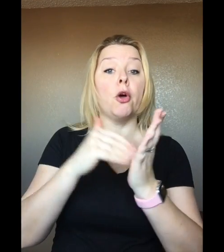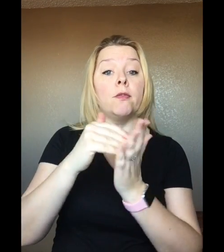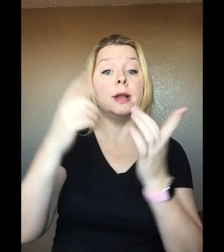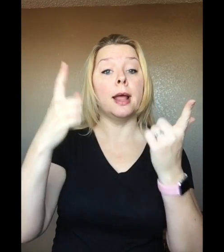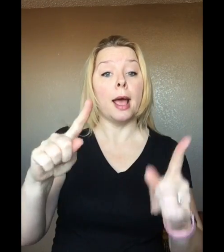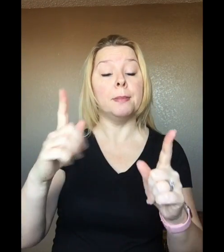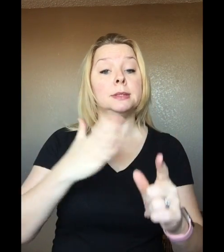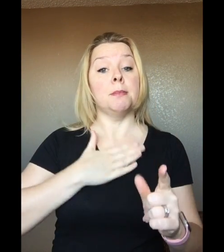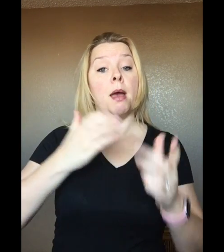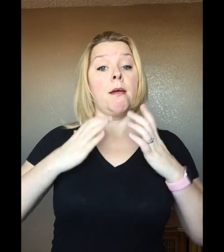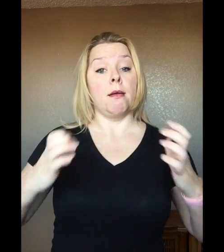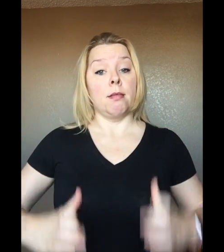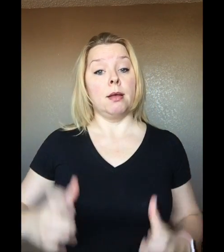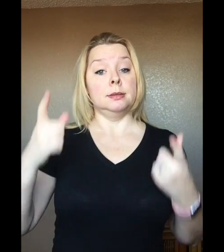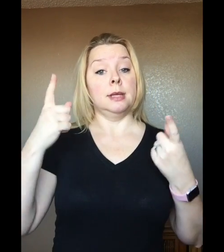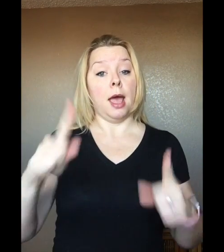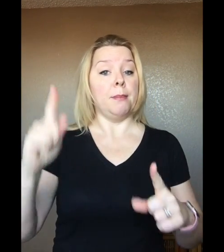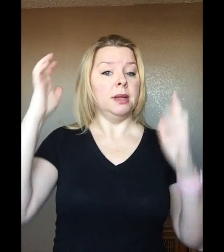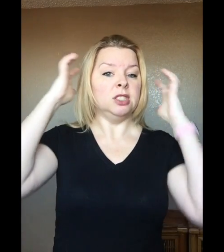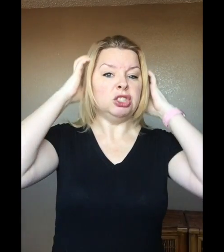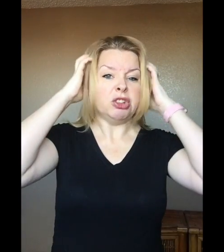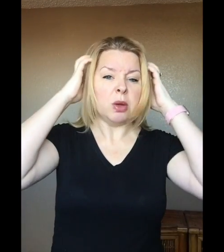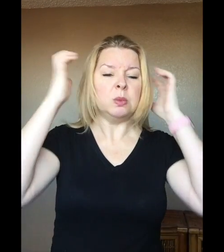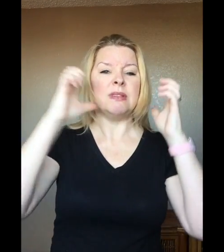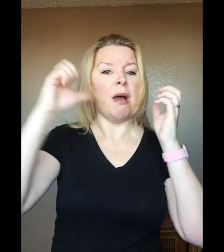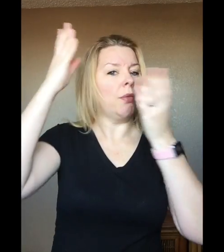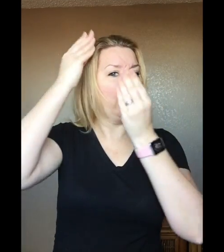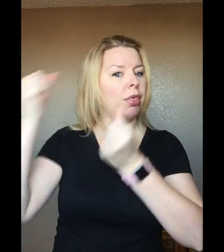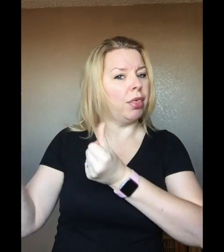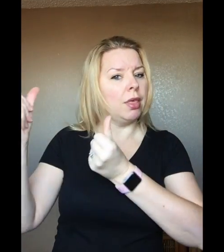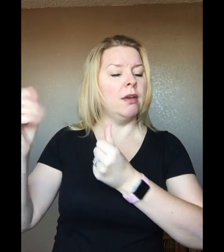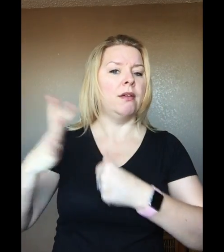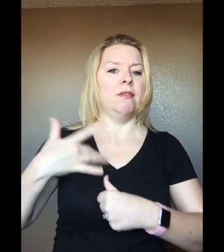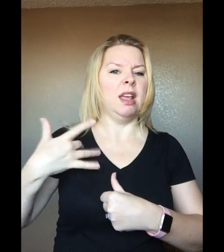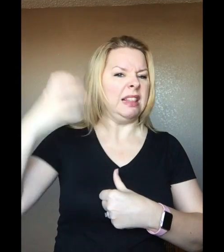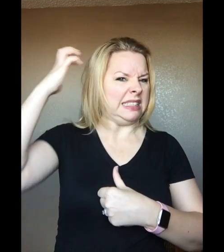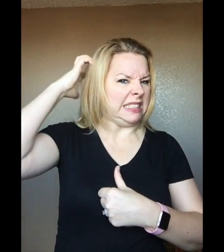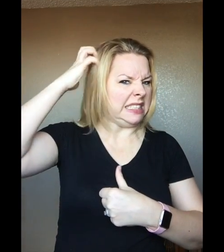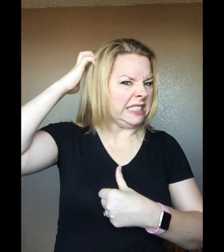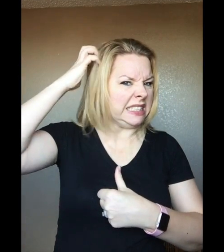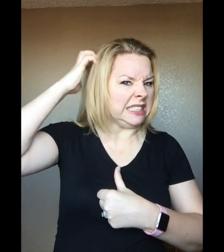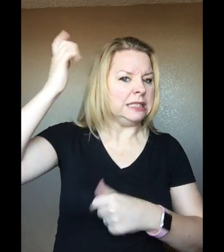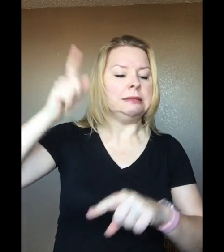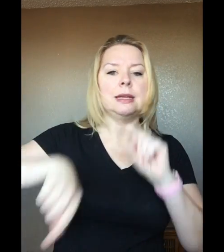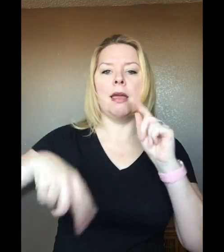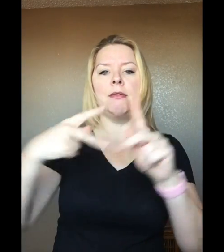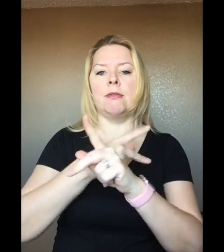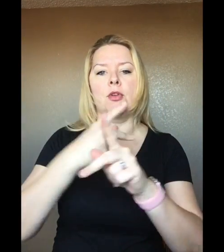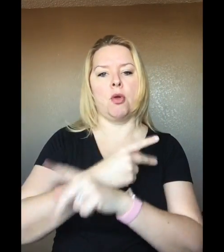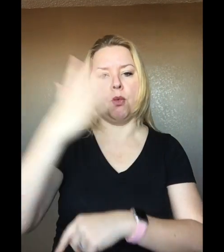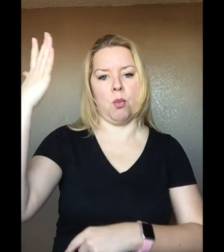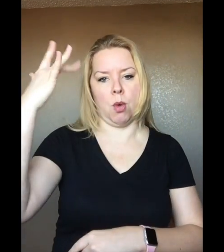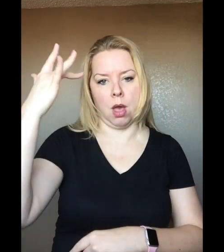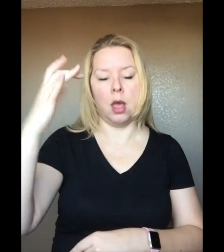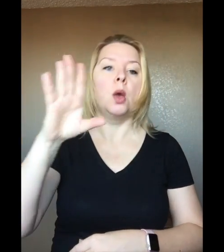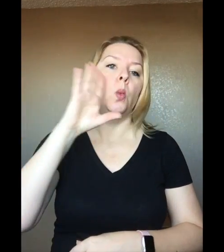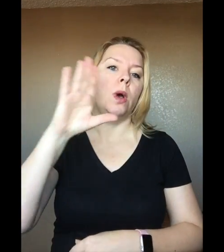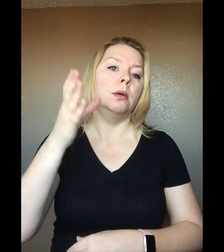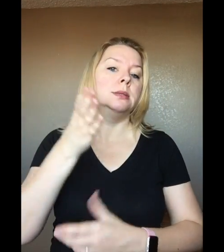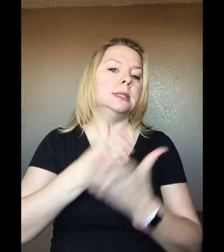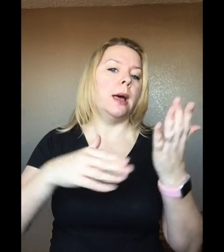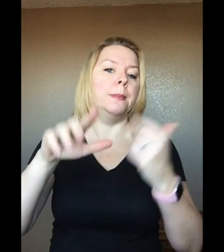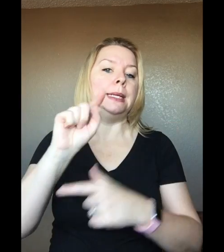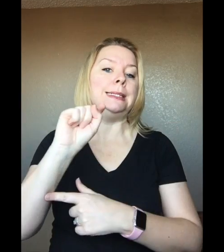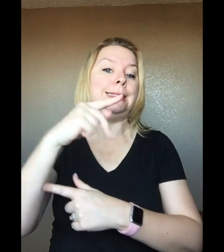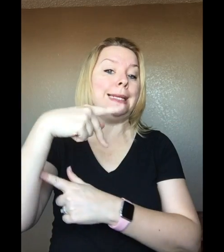of my clients have issues where the shampoo doesn't all get rinsed out, they feel like their head is itchy, and they can't figure out why. So we're going to give